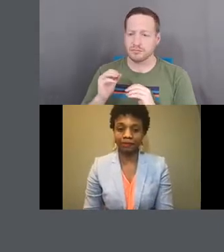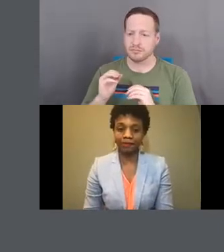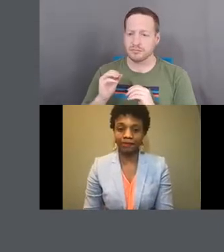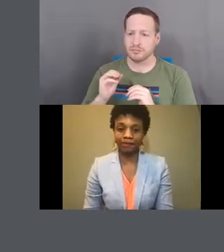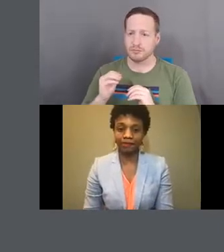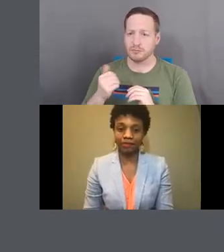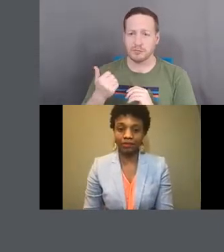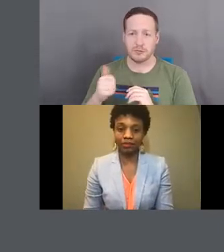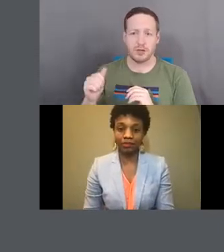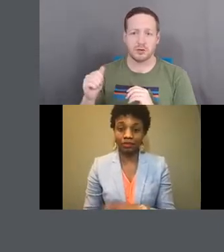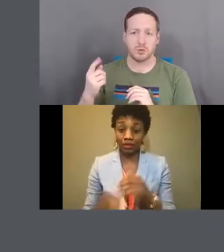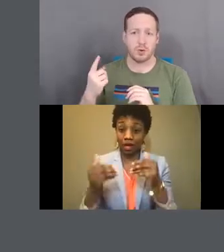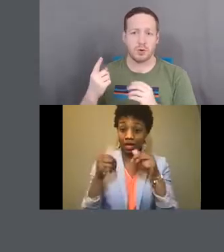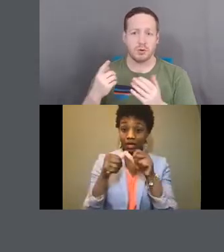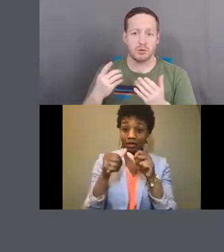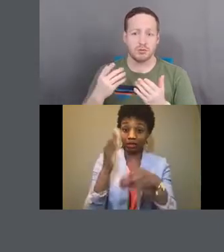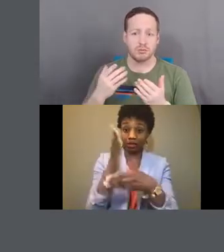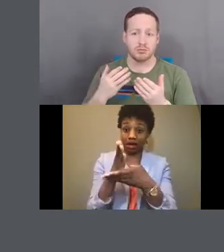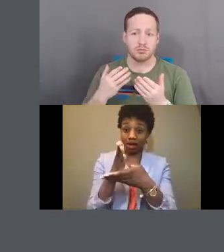Would you like me to stop screen sharing?